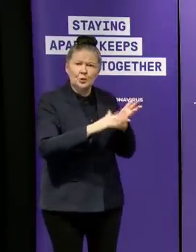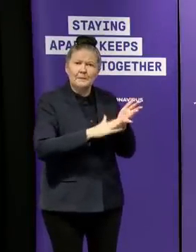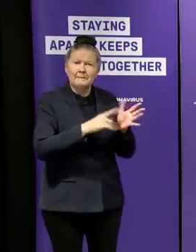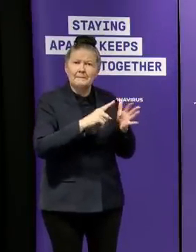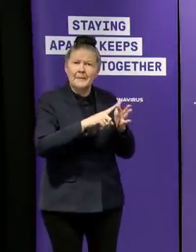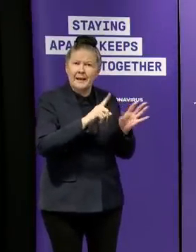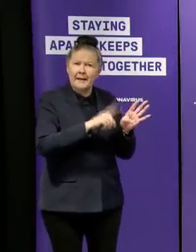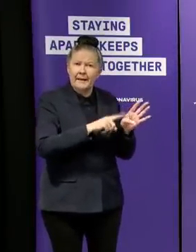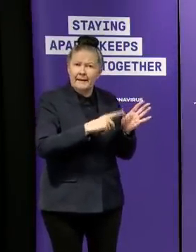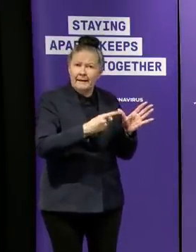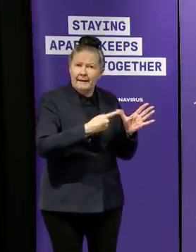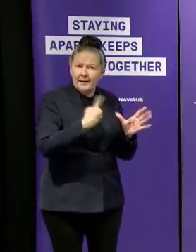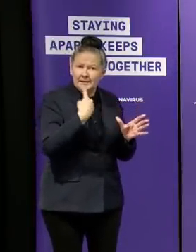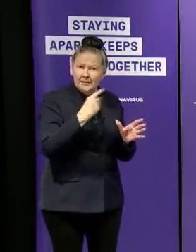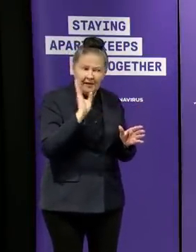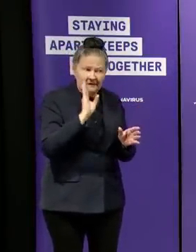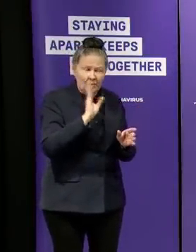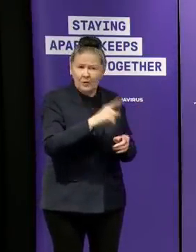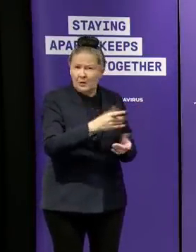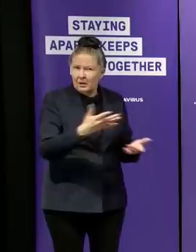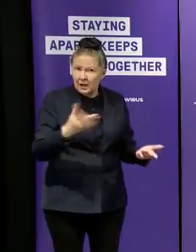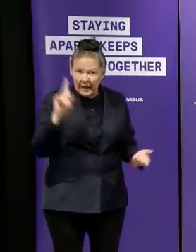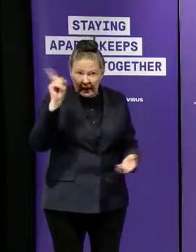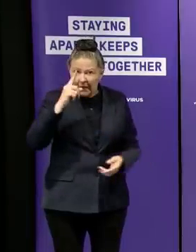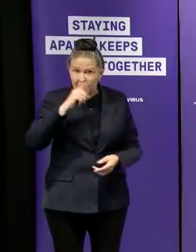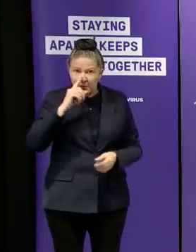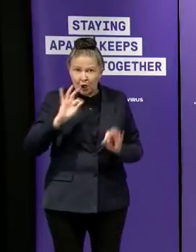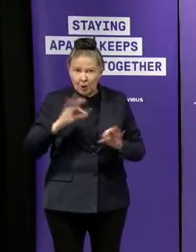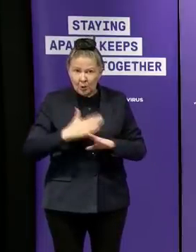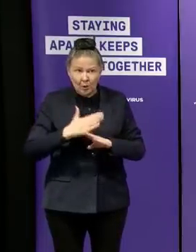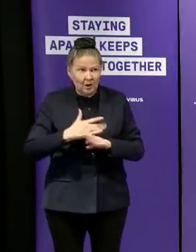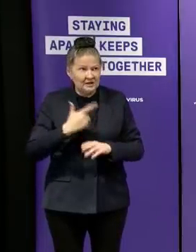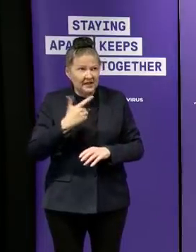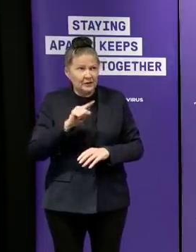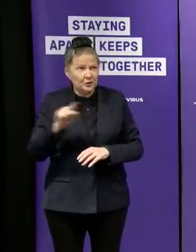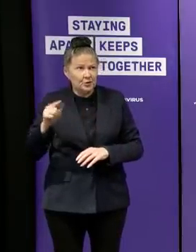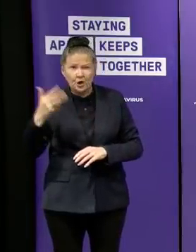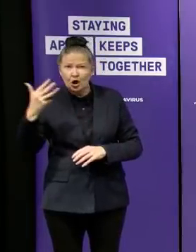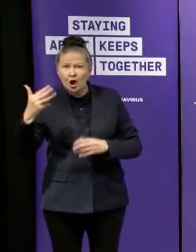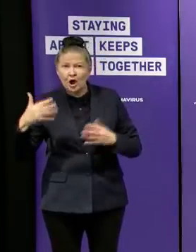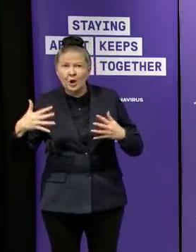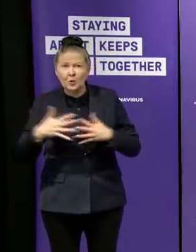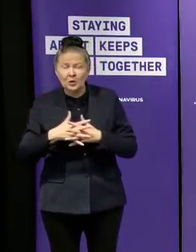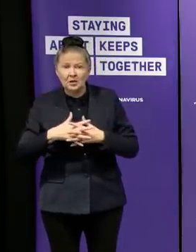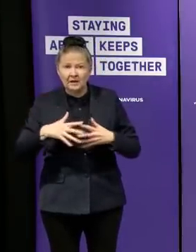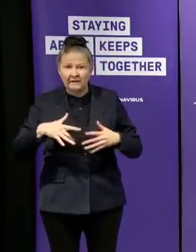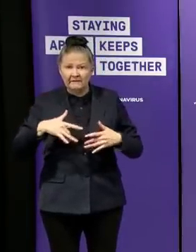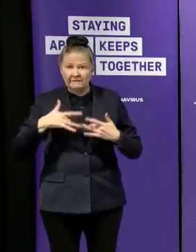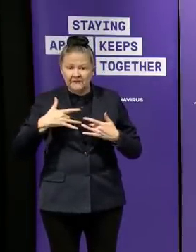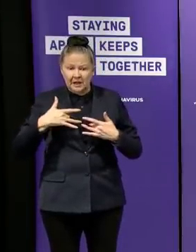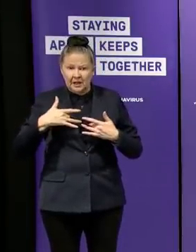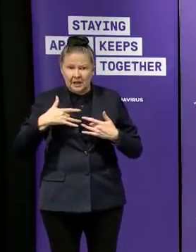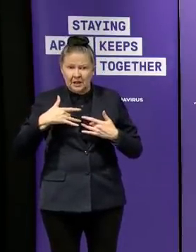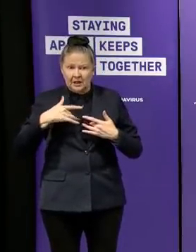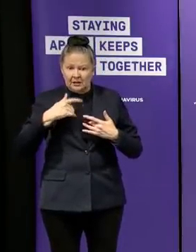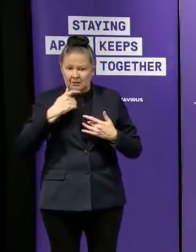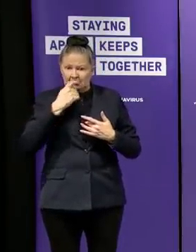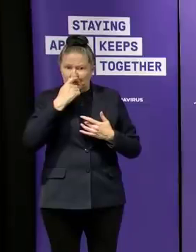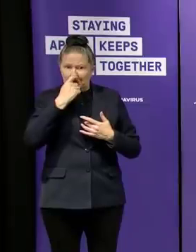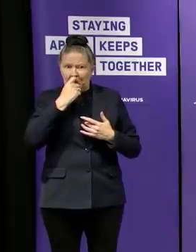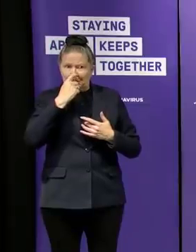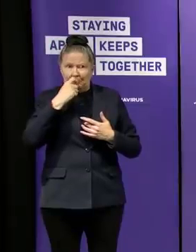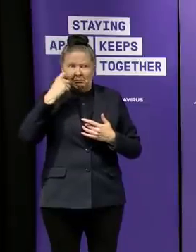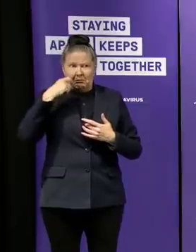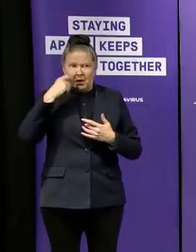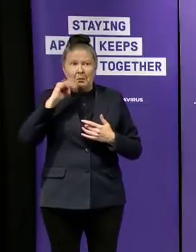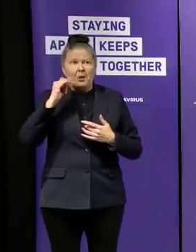into the workforce, people who've been out of work for 7, 8, 9 weeks and starting to feel a symptom are going to be much more reluctant to take that day off, aren't they?